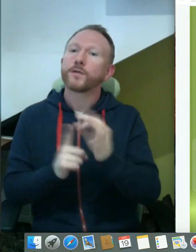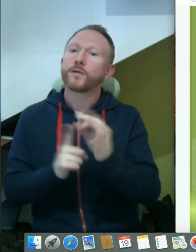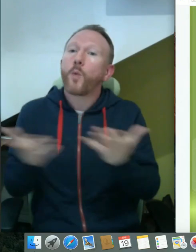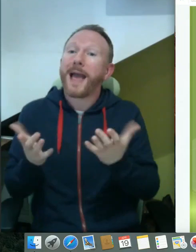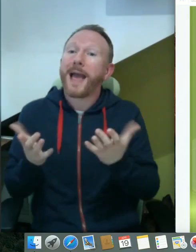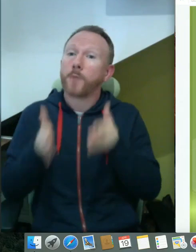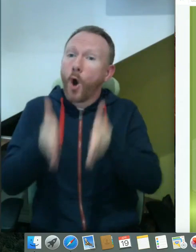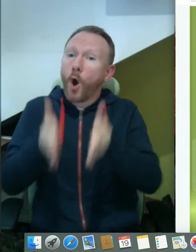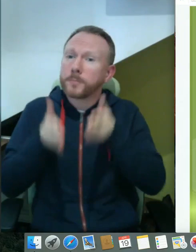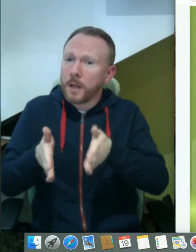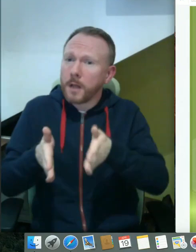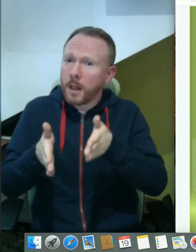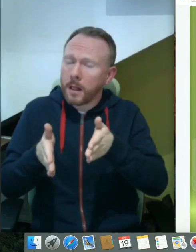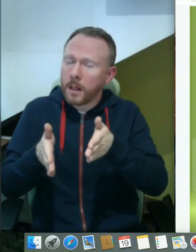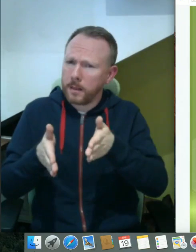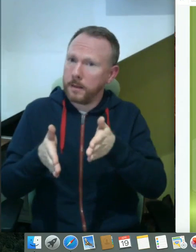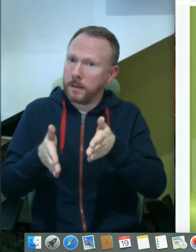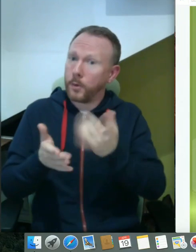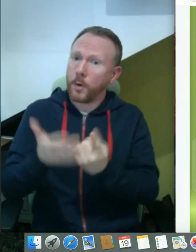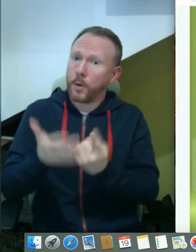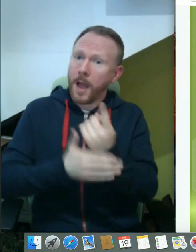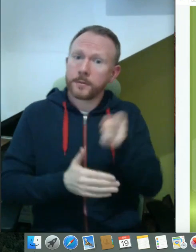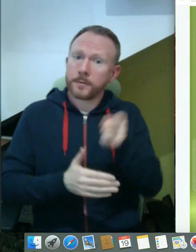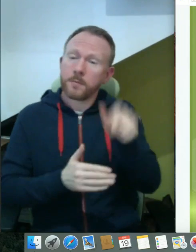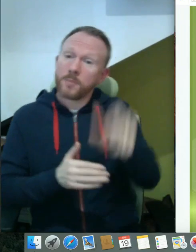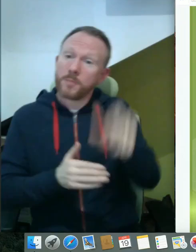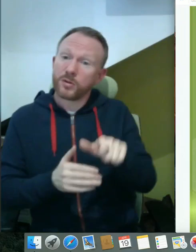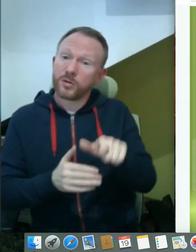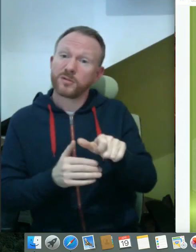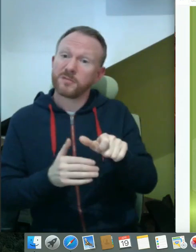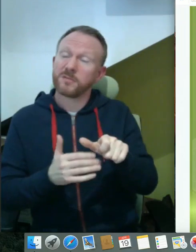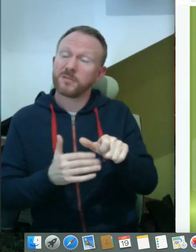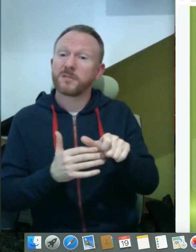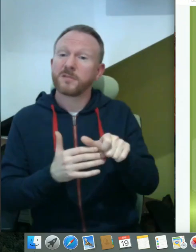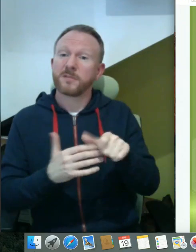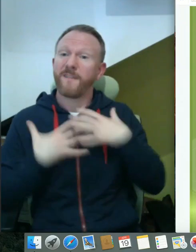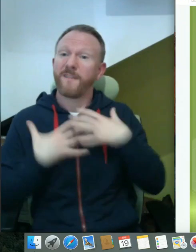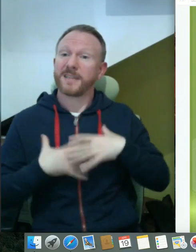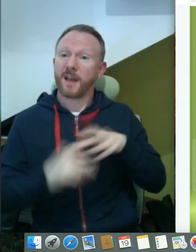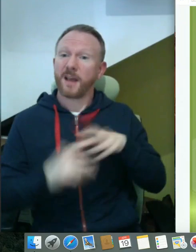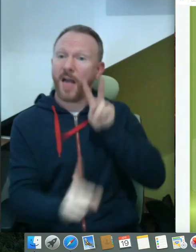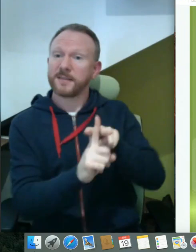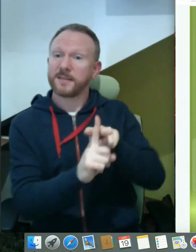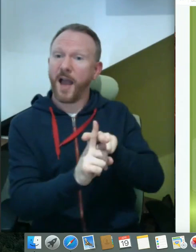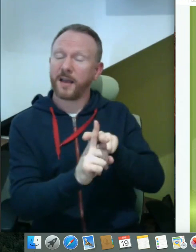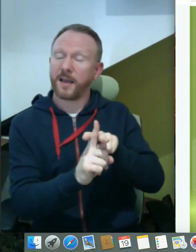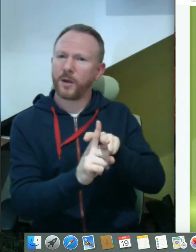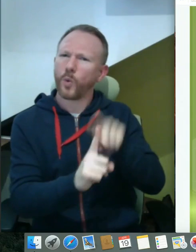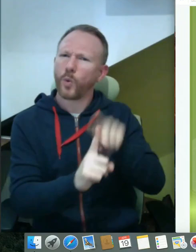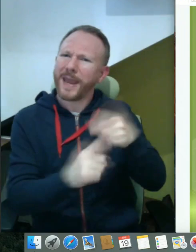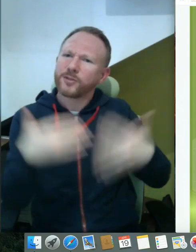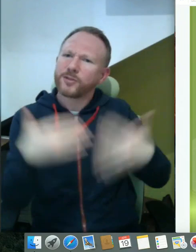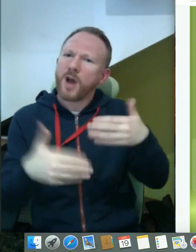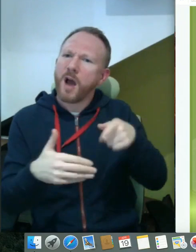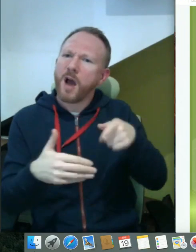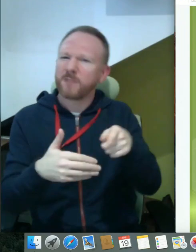because a victim of a physical attack was still being treated medically,